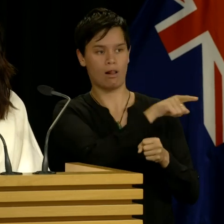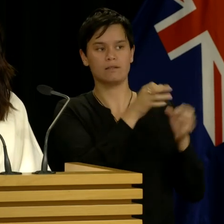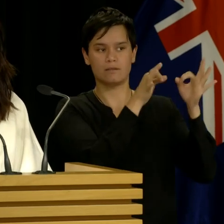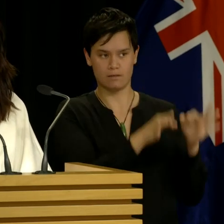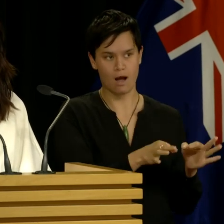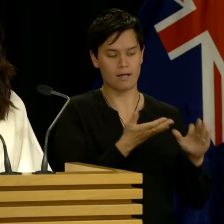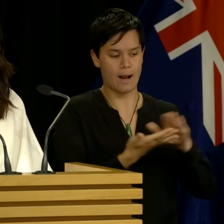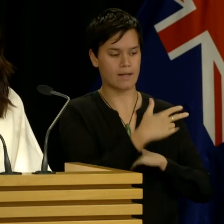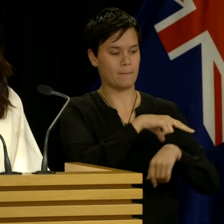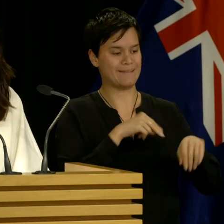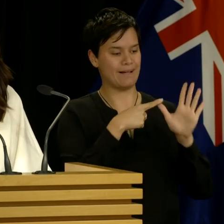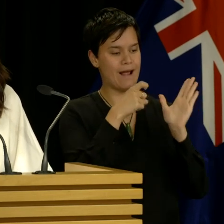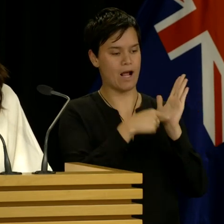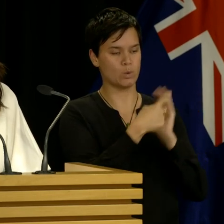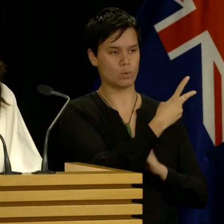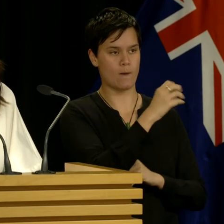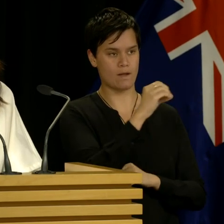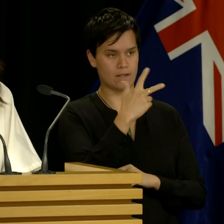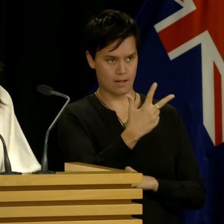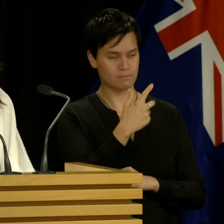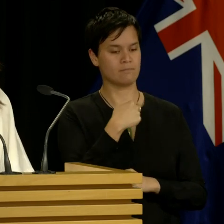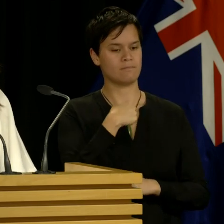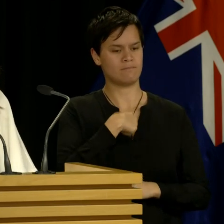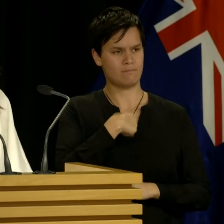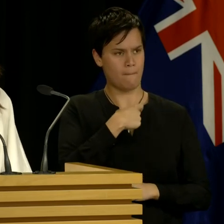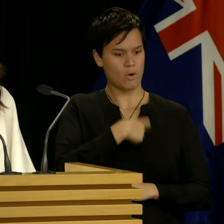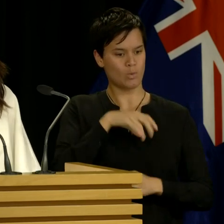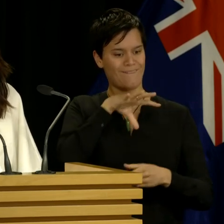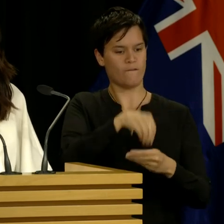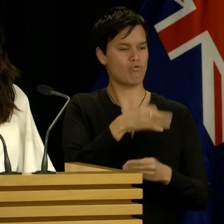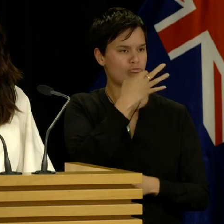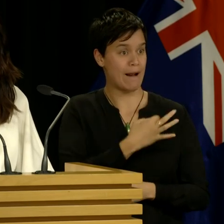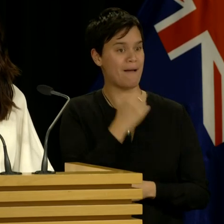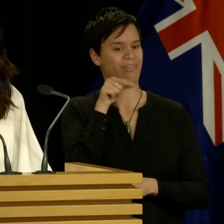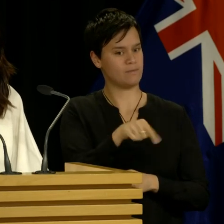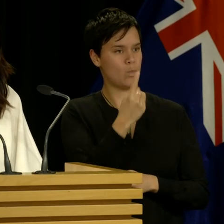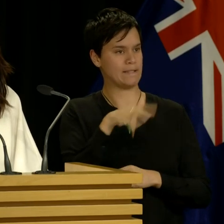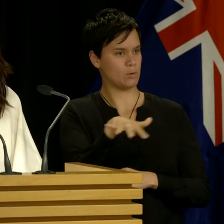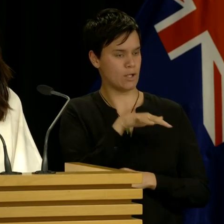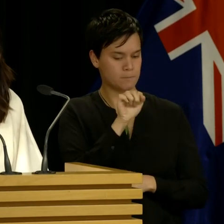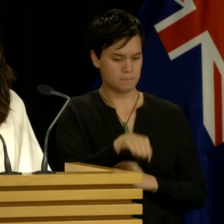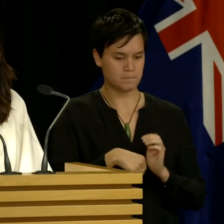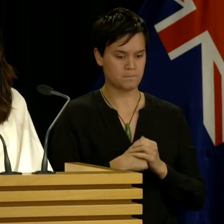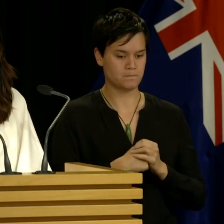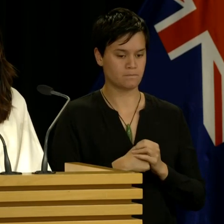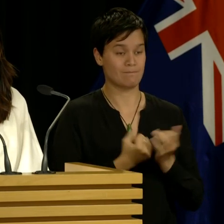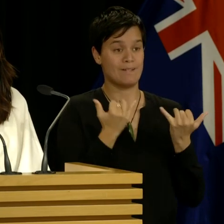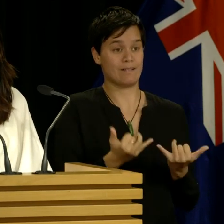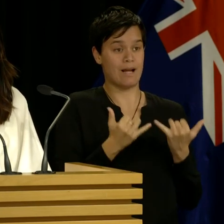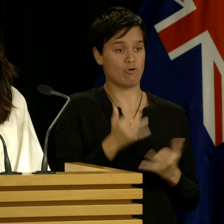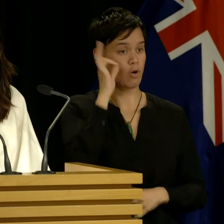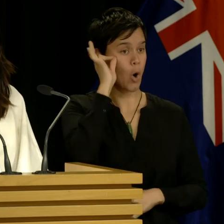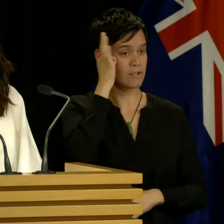Policing Act 2008. Firstly, I want to begin by thanking Mike Bush, Commissioner of Police, for